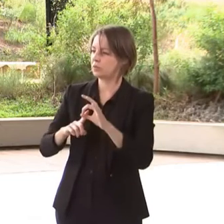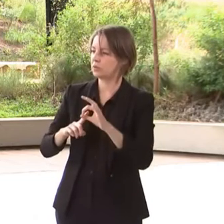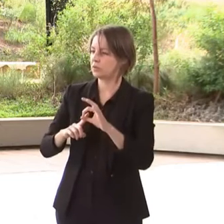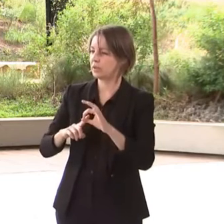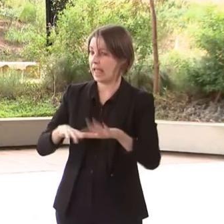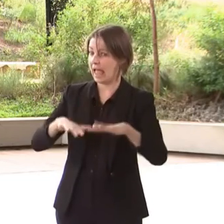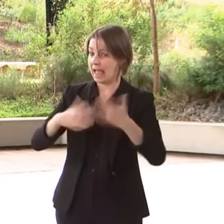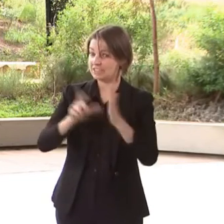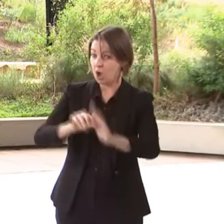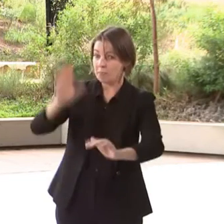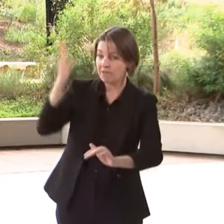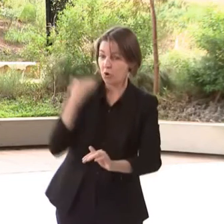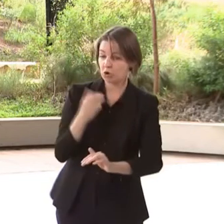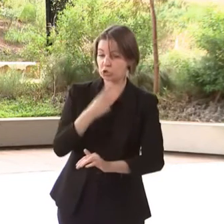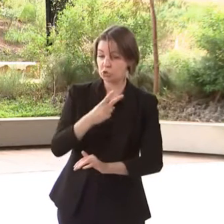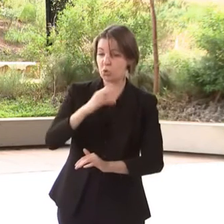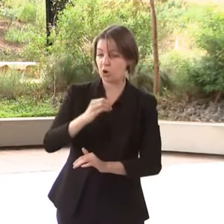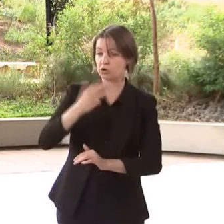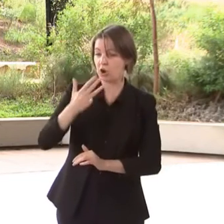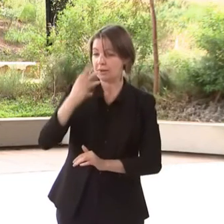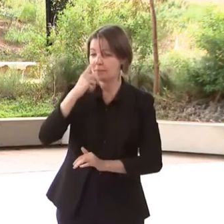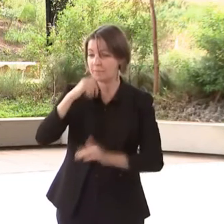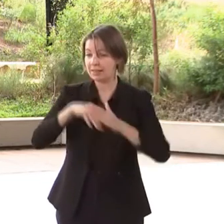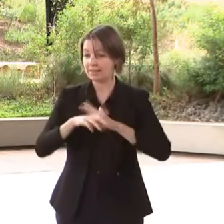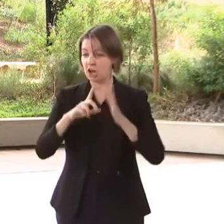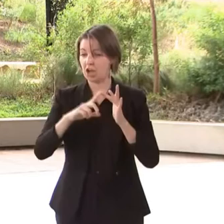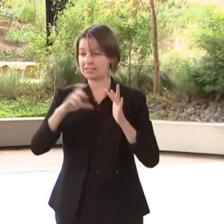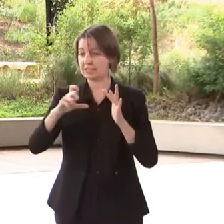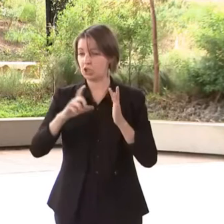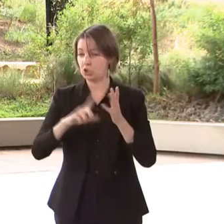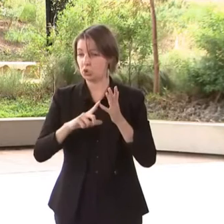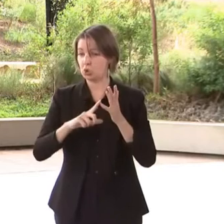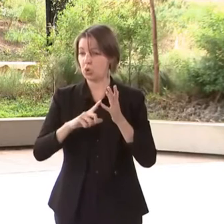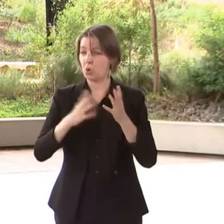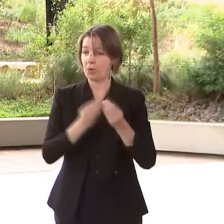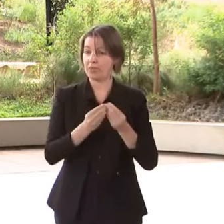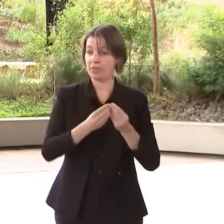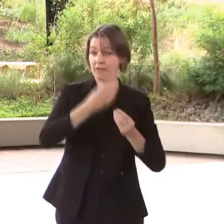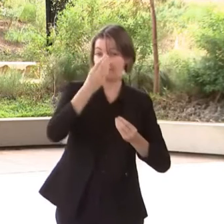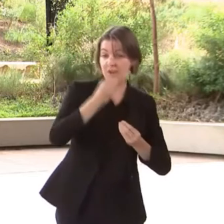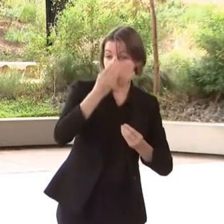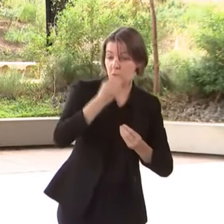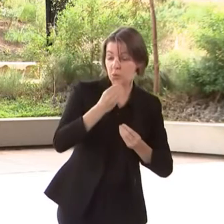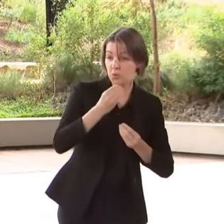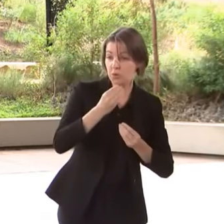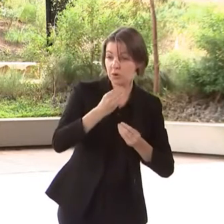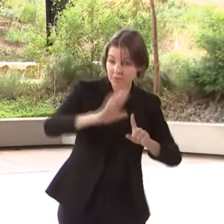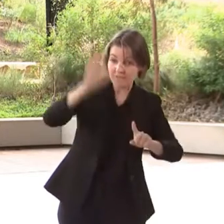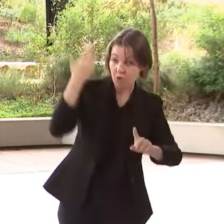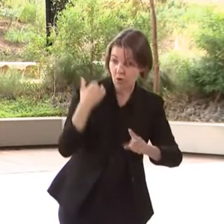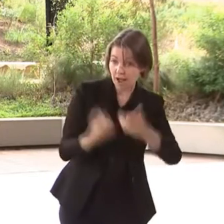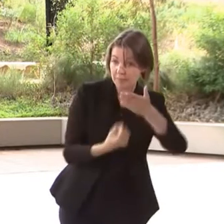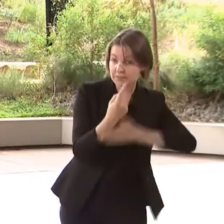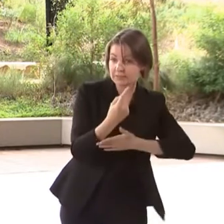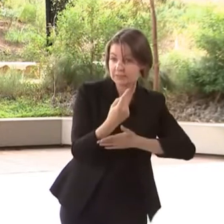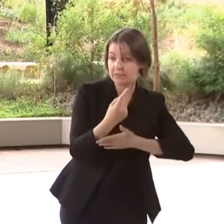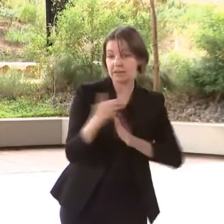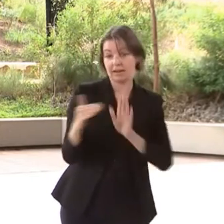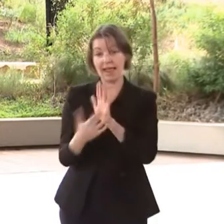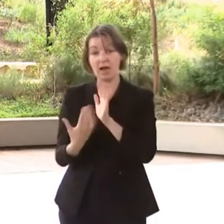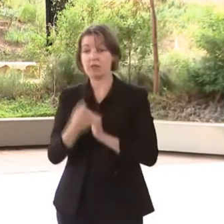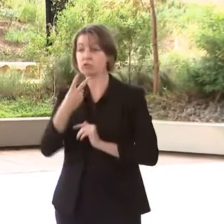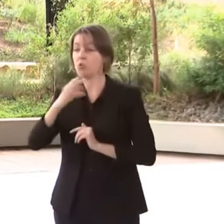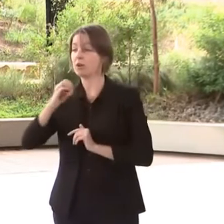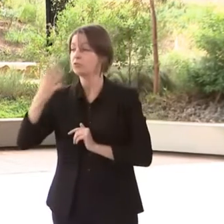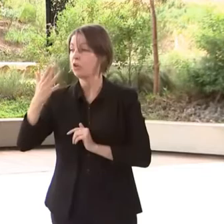flu. 209 people with ICU and flu. Have we seen that many with flu ever before? No, I don't think so,